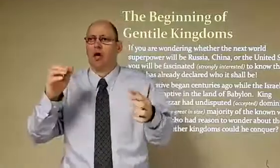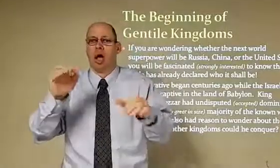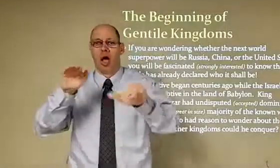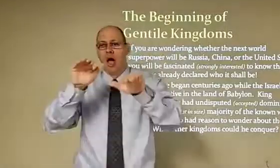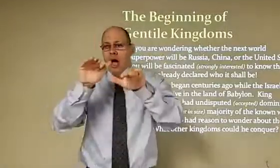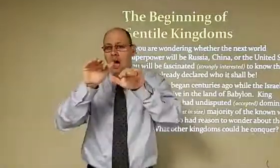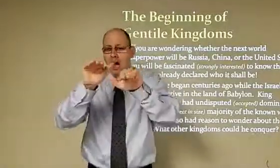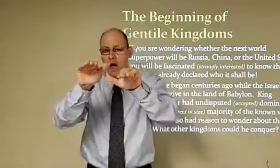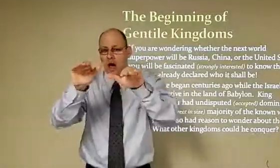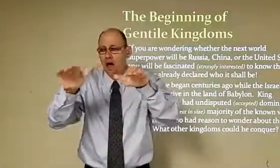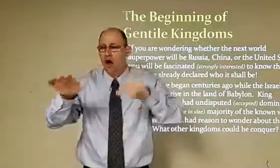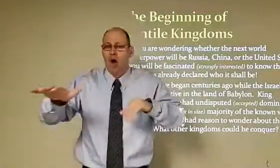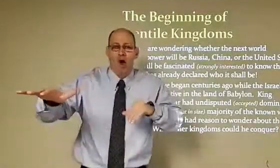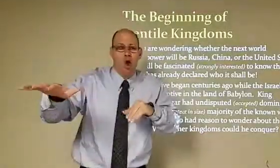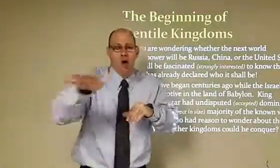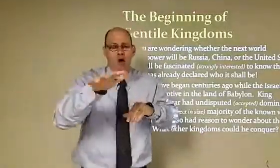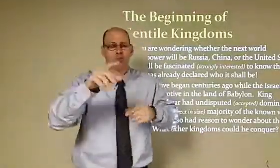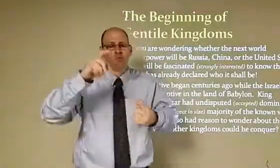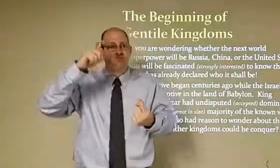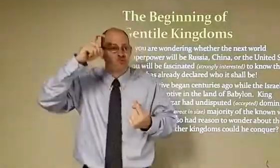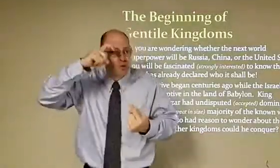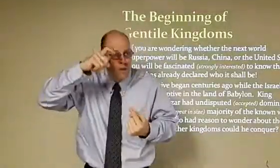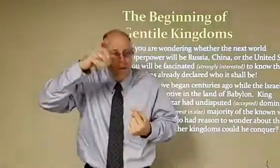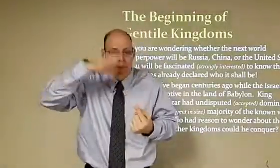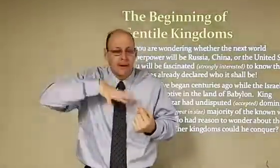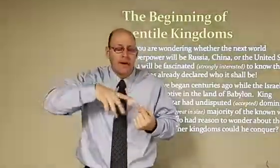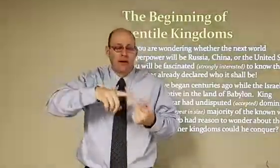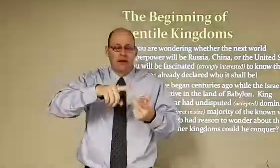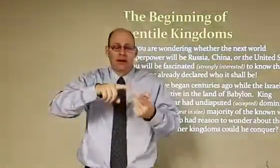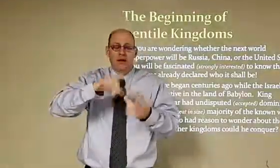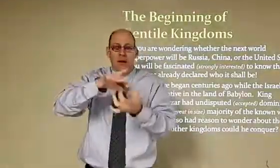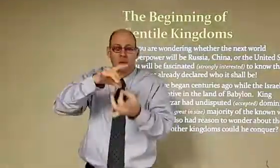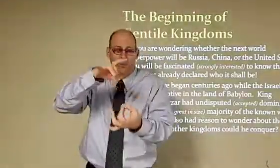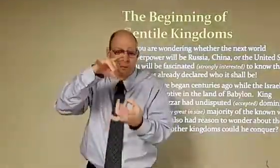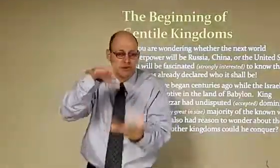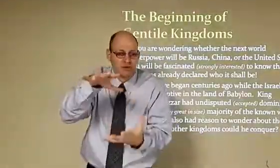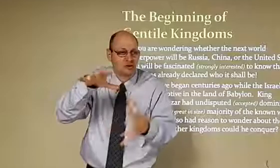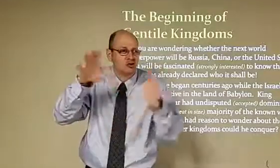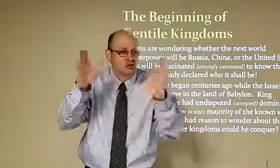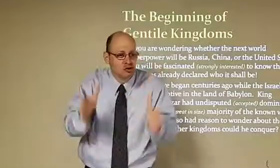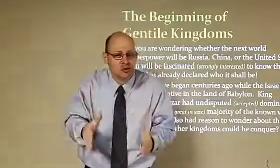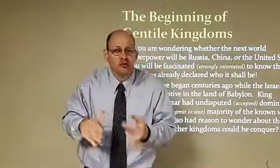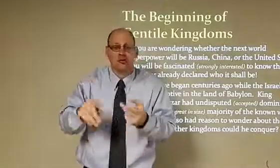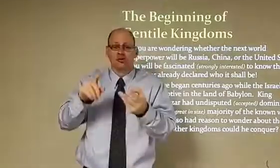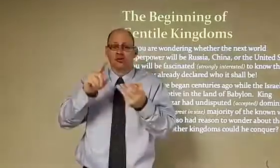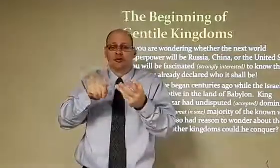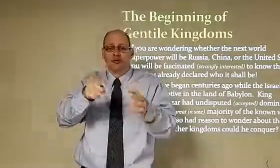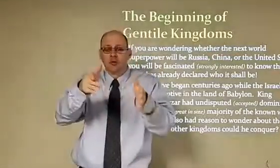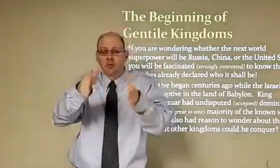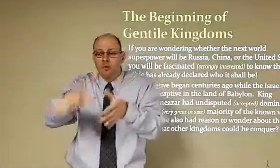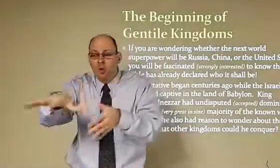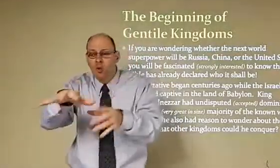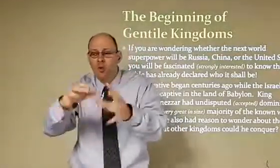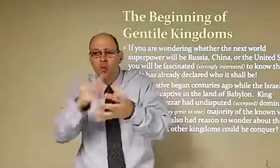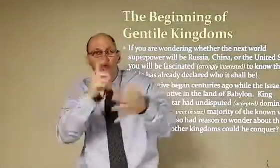was struggling with it. And so he called on those that had the ability to interpret